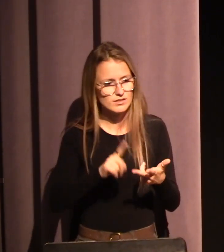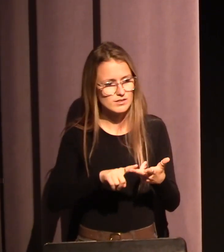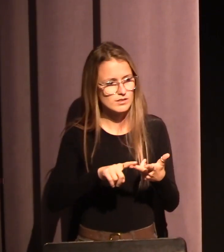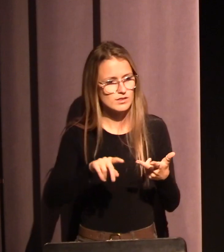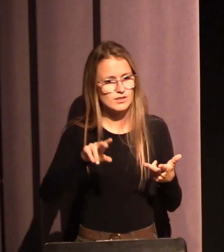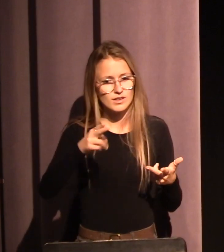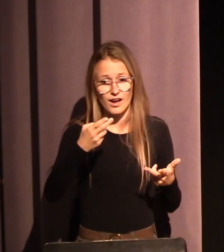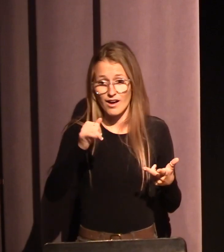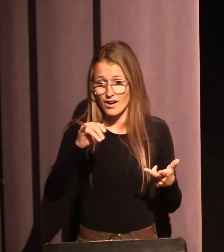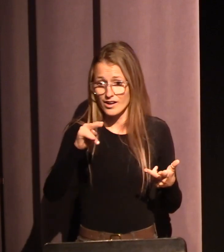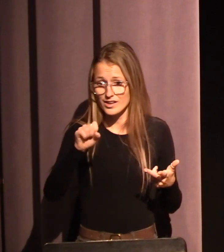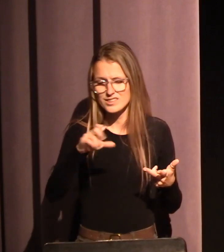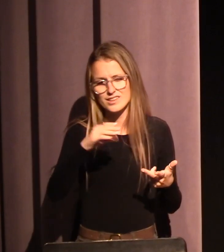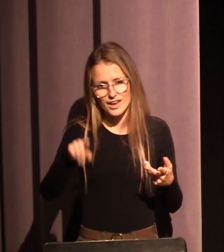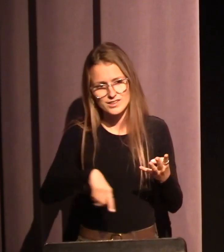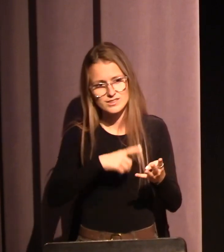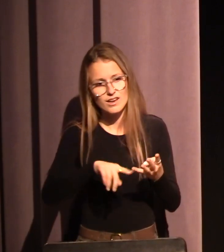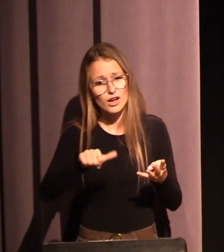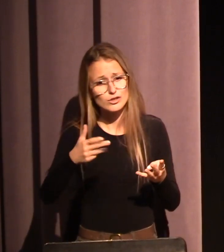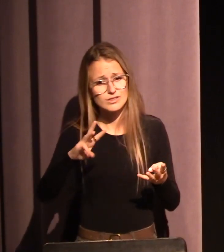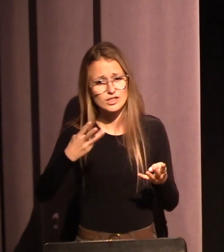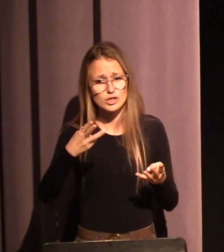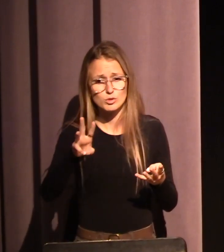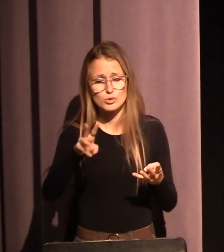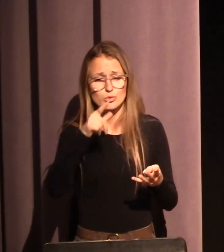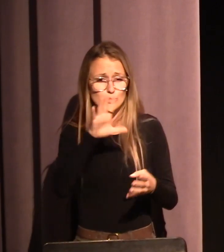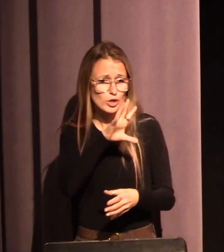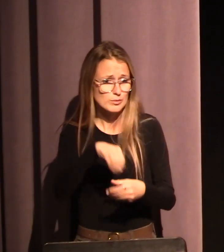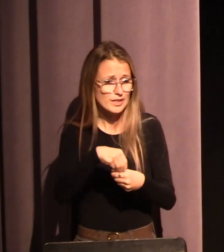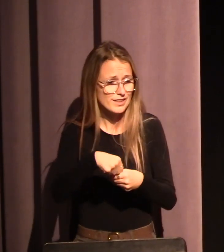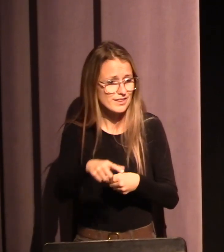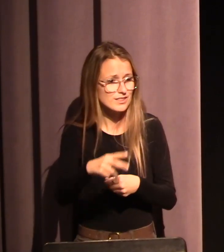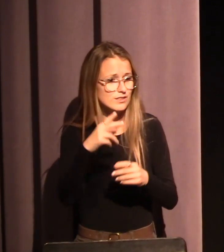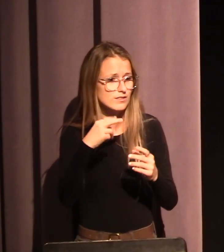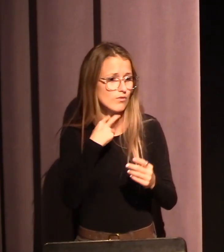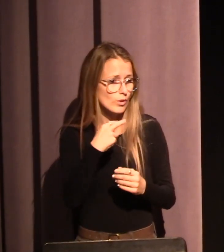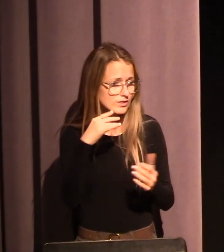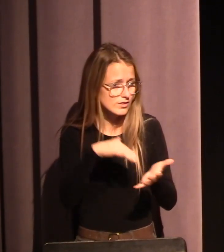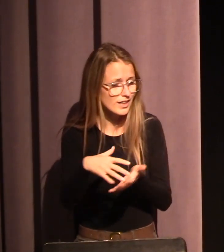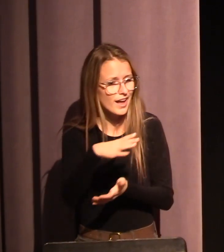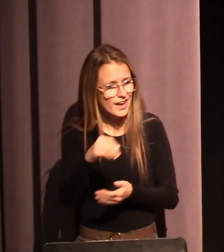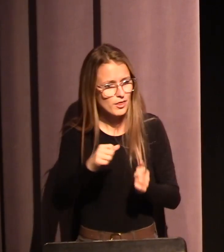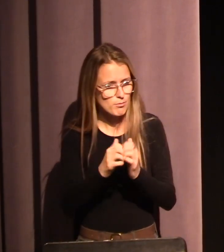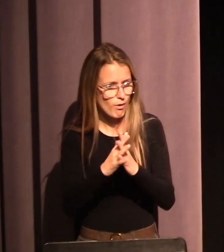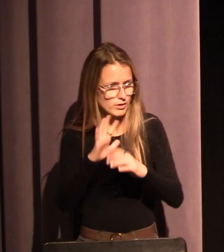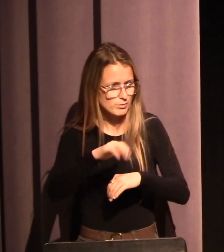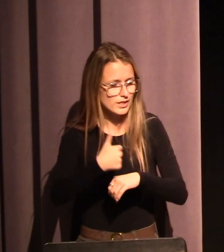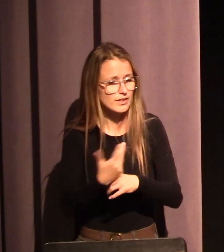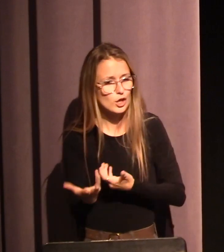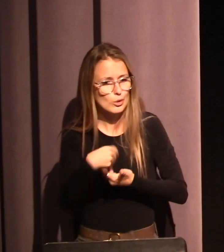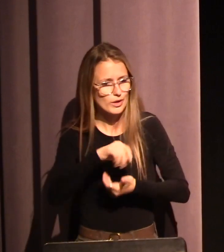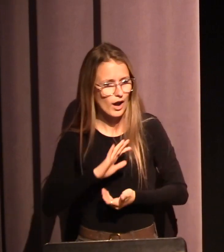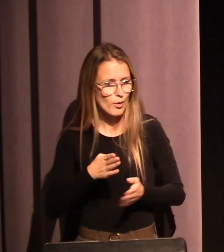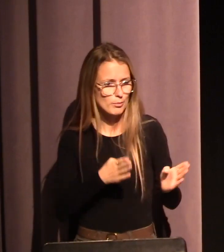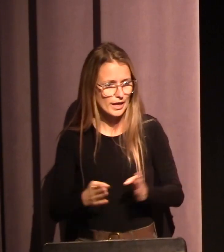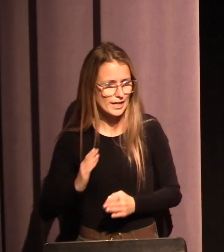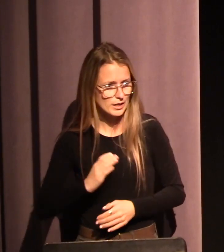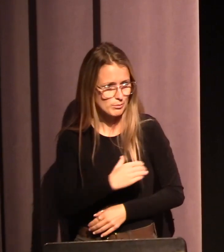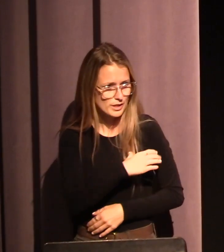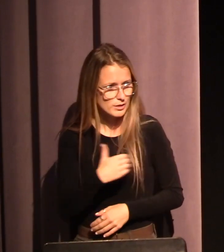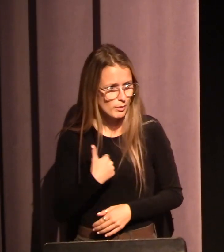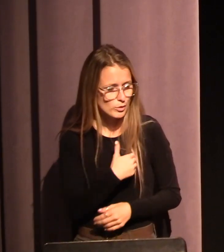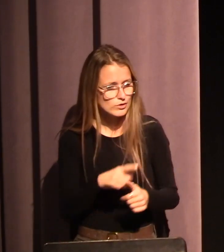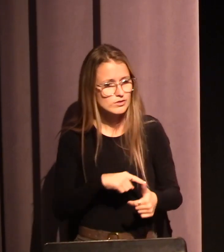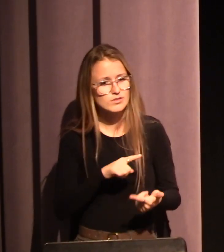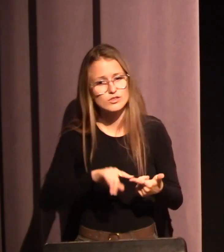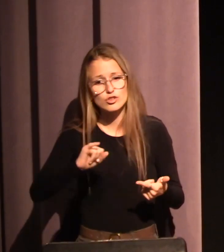who participated in the Photo Voice study and the monument, including our planning committee members, our Johns